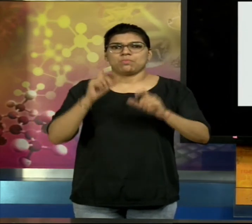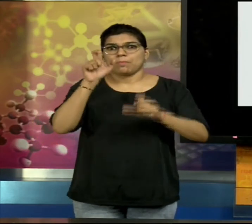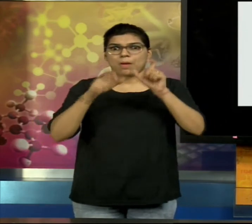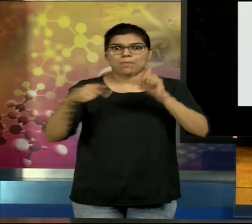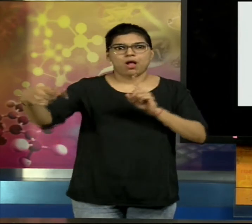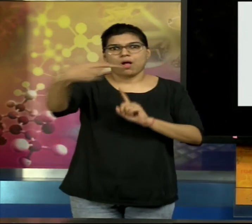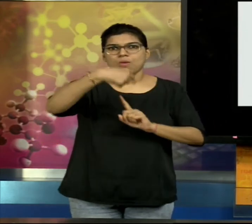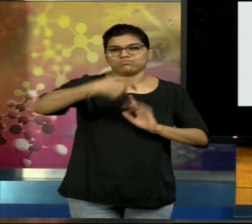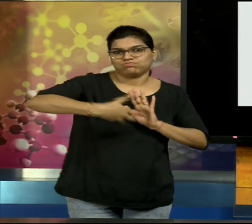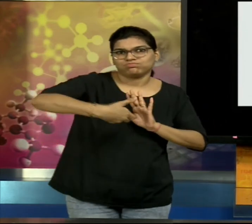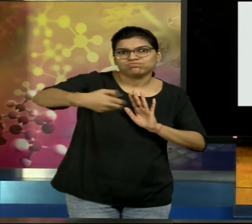Chain stores are the